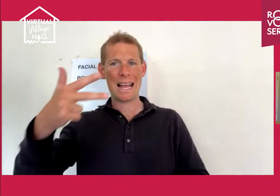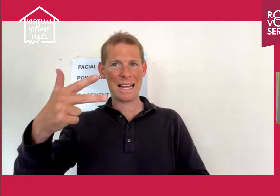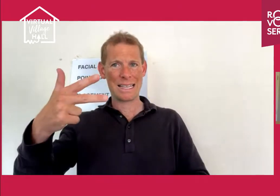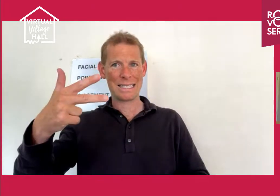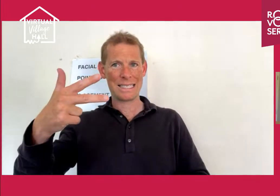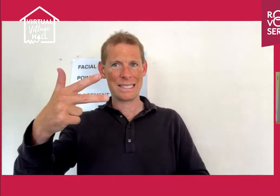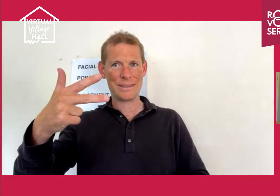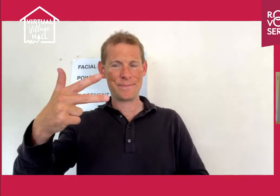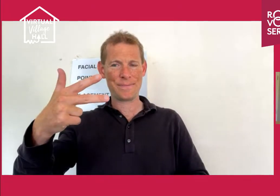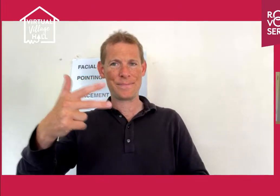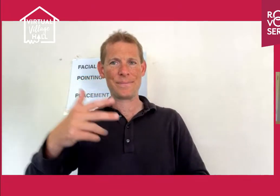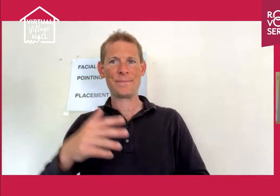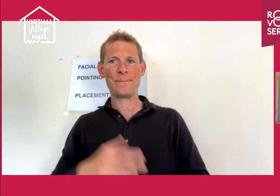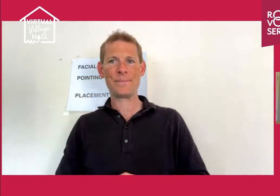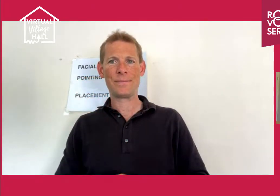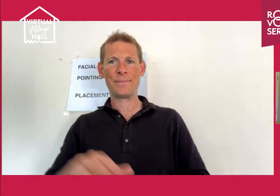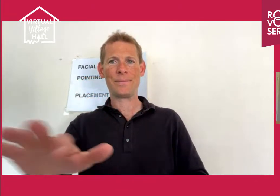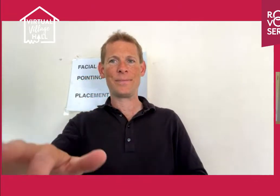And he is aged 8.